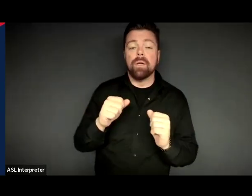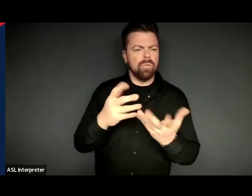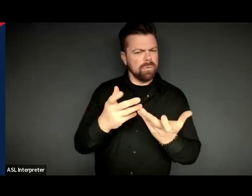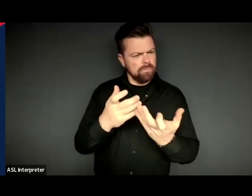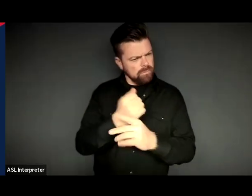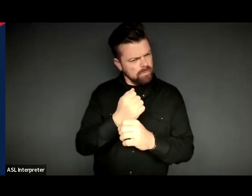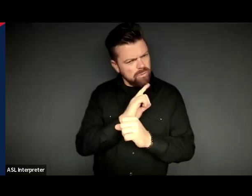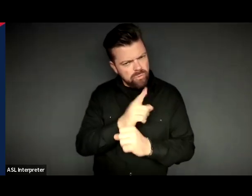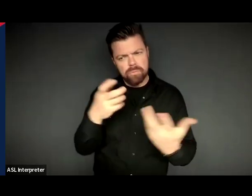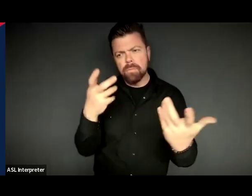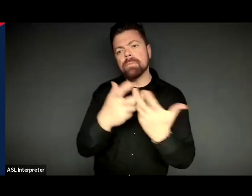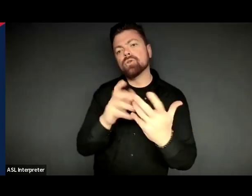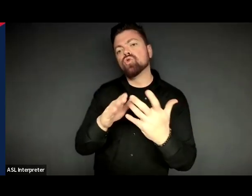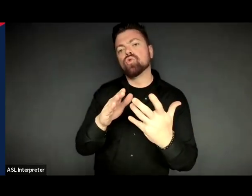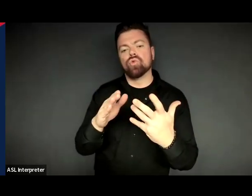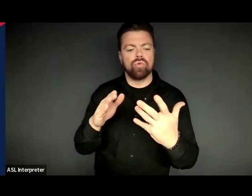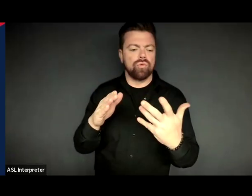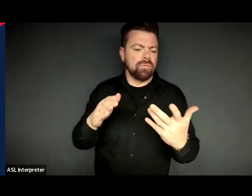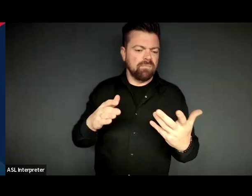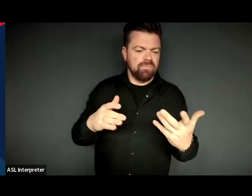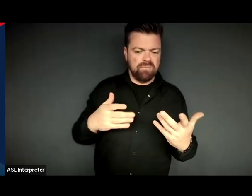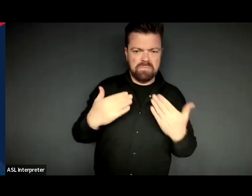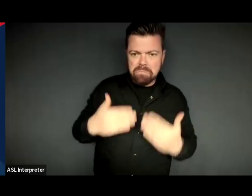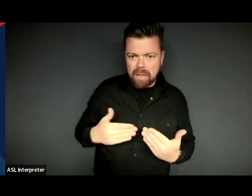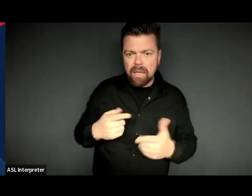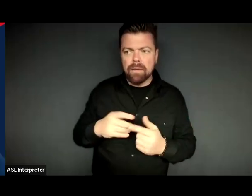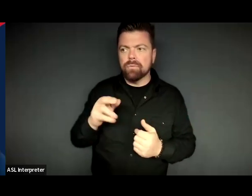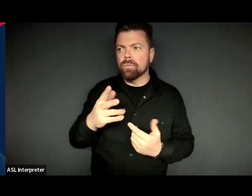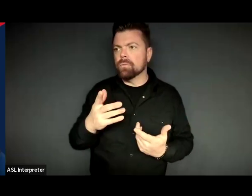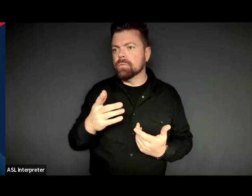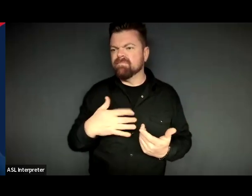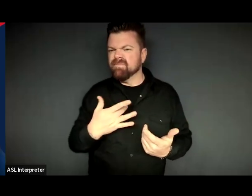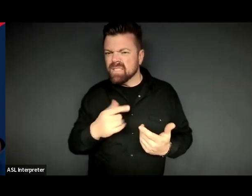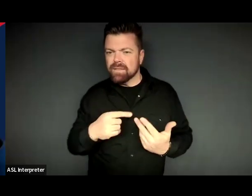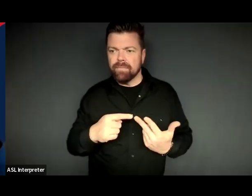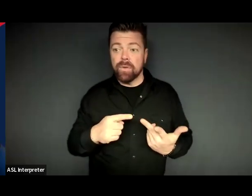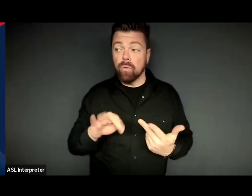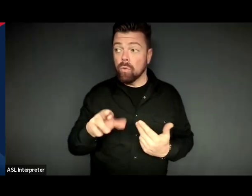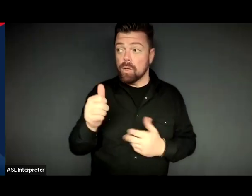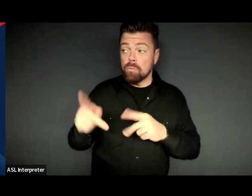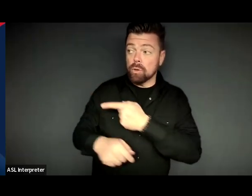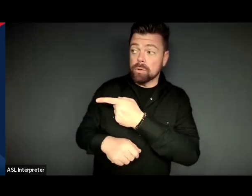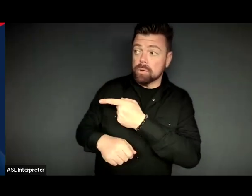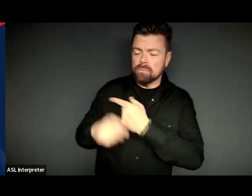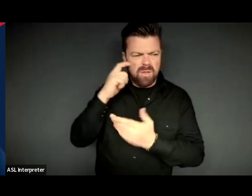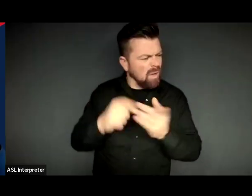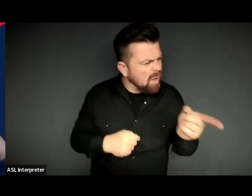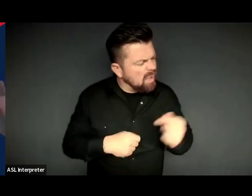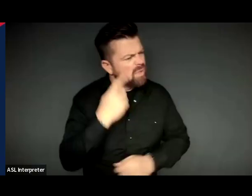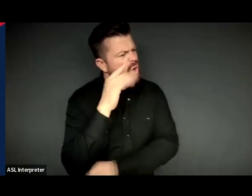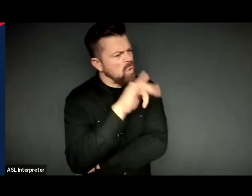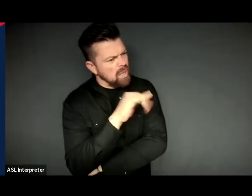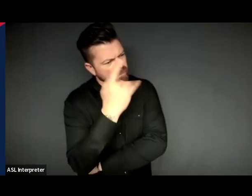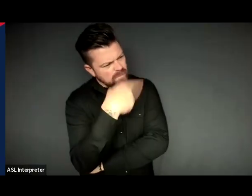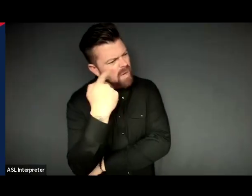sensation and where you notice kind of things or have somebody, if you have somebody with you, they notice that your cheeks are getting real